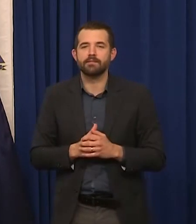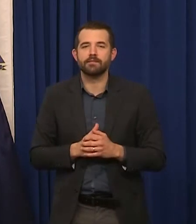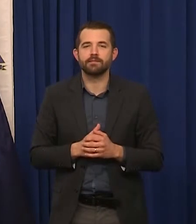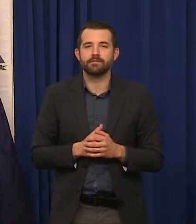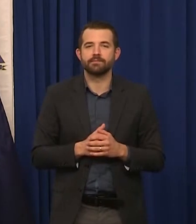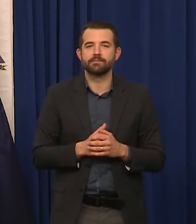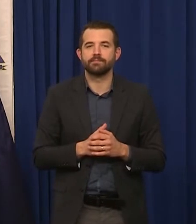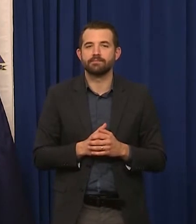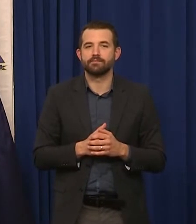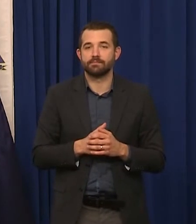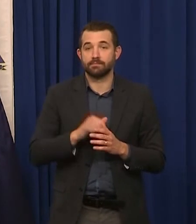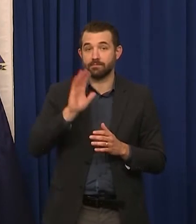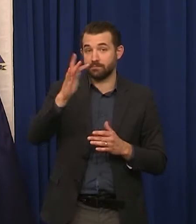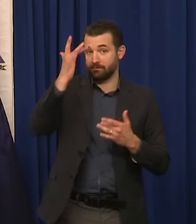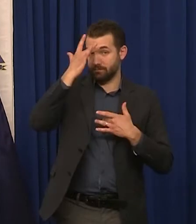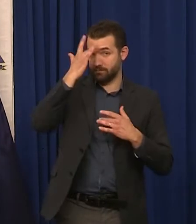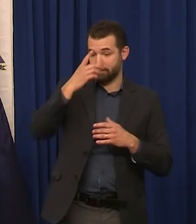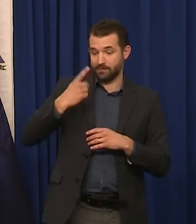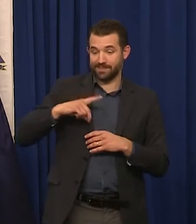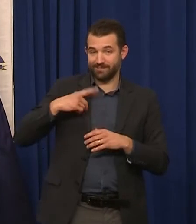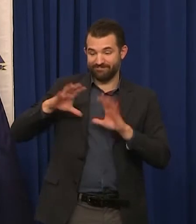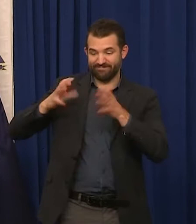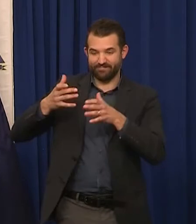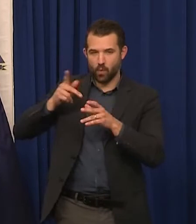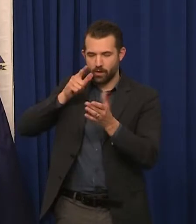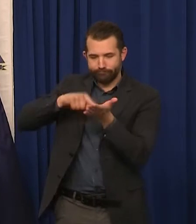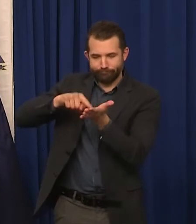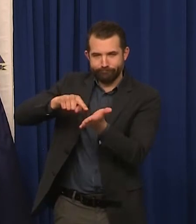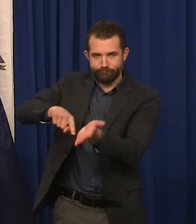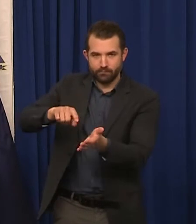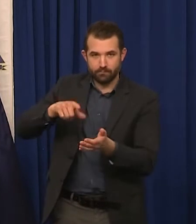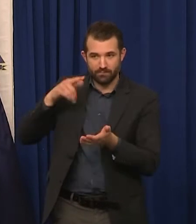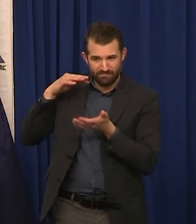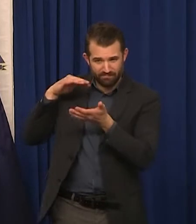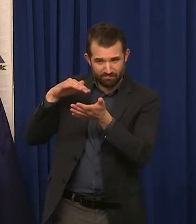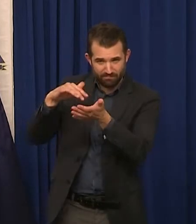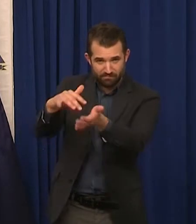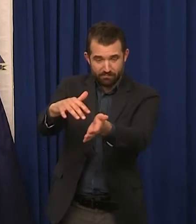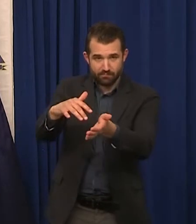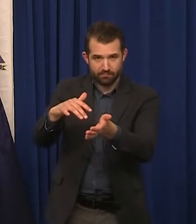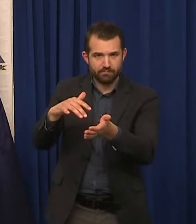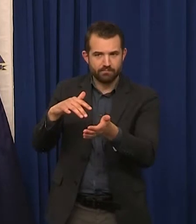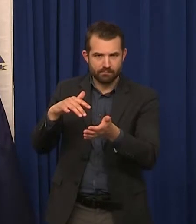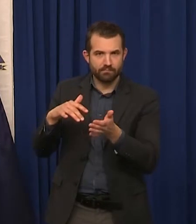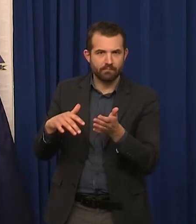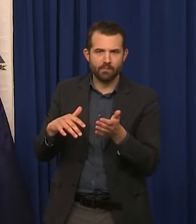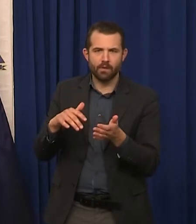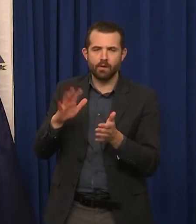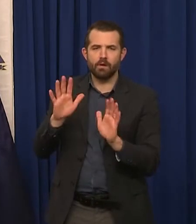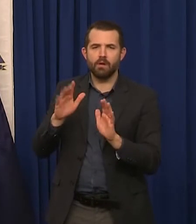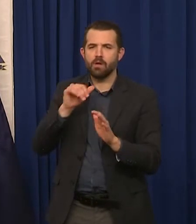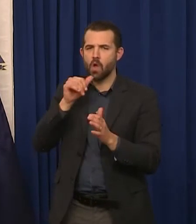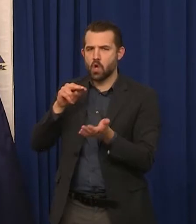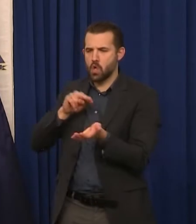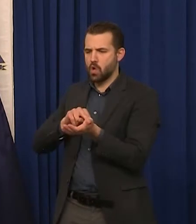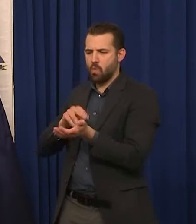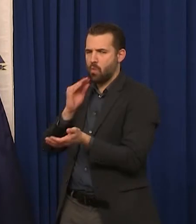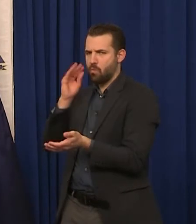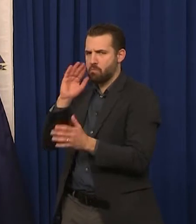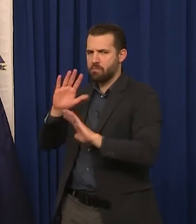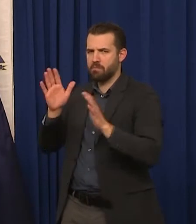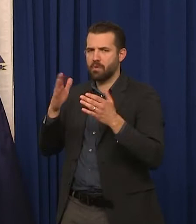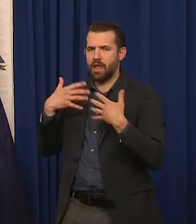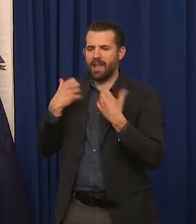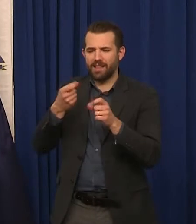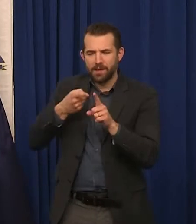disease detectives found any evidence of people getting COVID-19? Now, I'm not talking about people in a nursing home or healthcare workers, but other folks